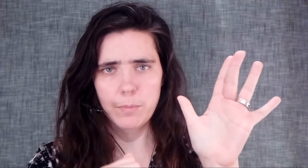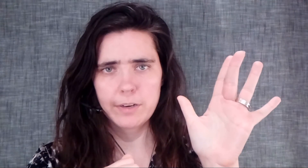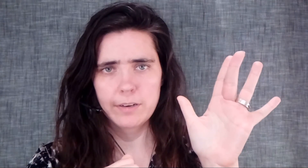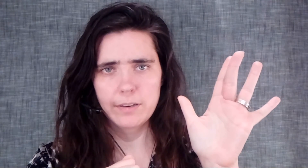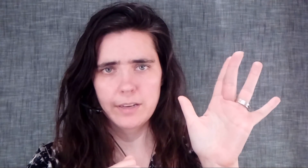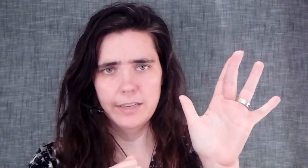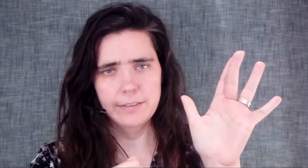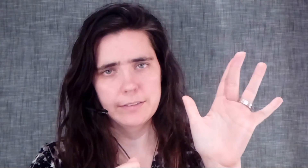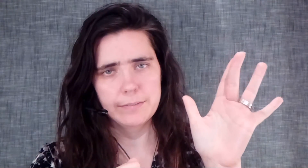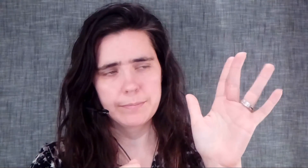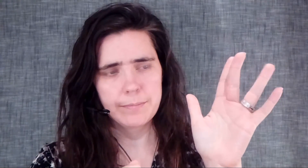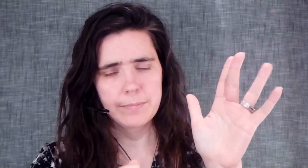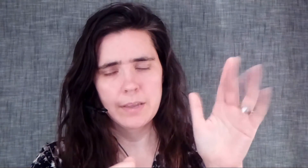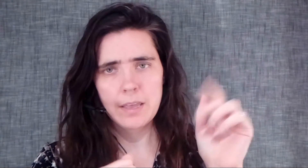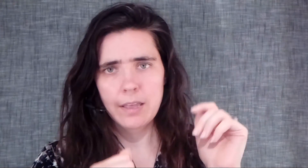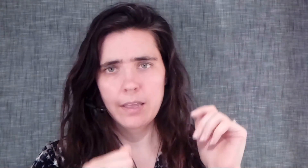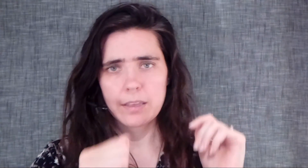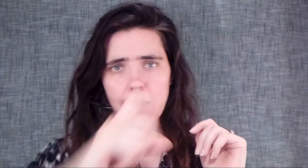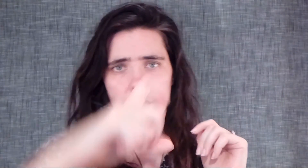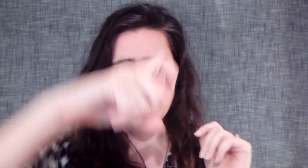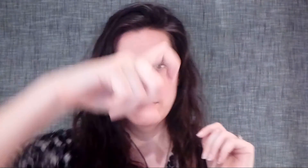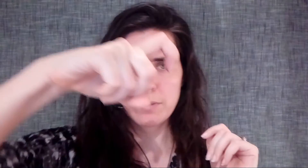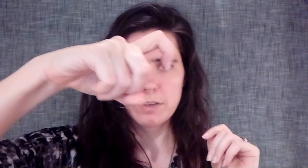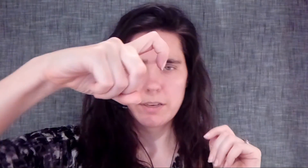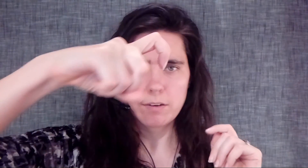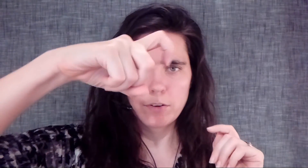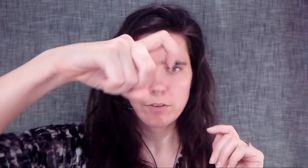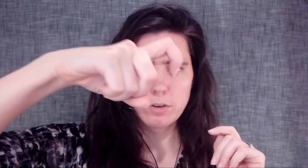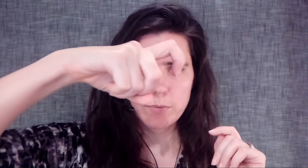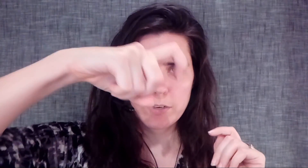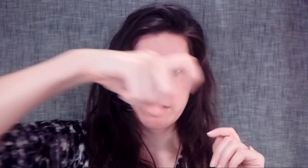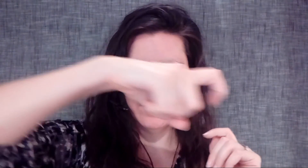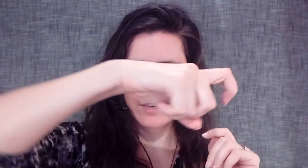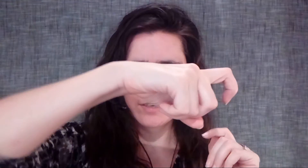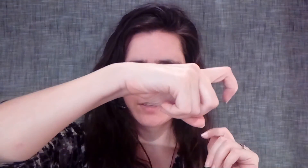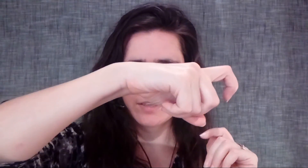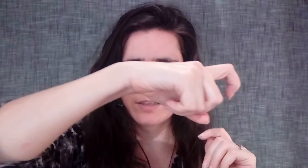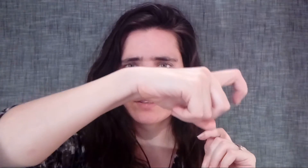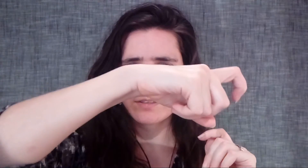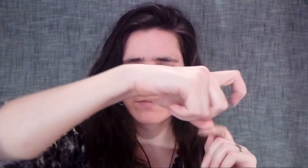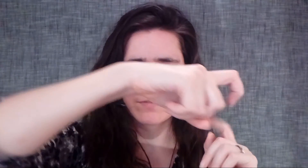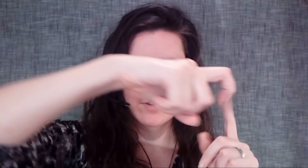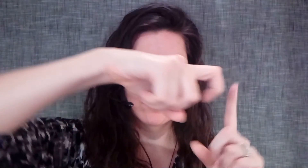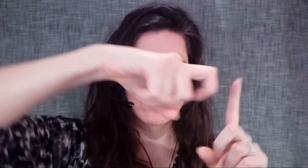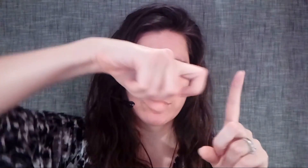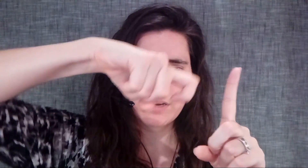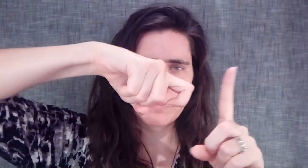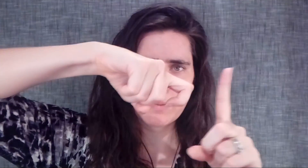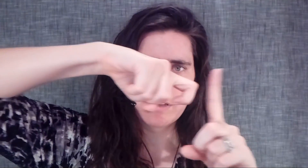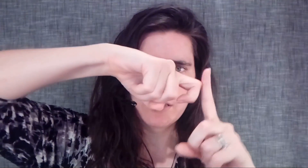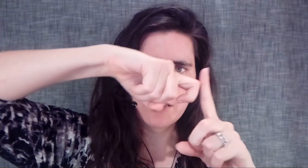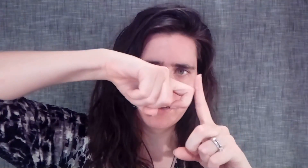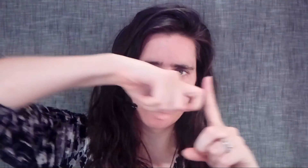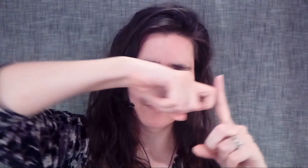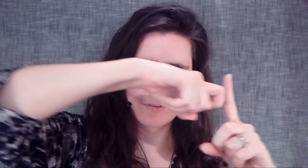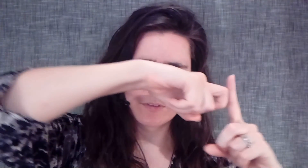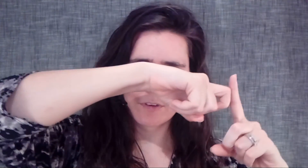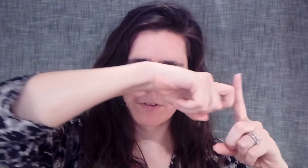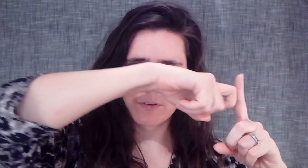non-dominant hand. K, we get our dominant hand in this finger shape, and then it goes across